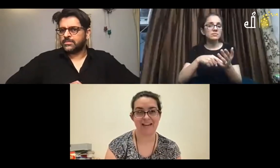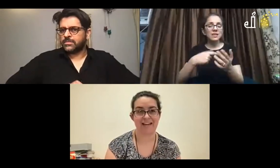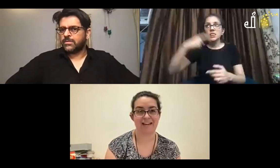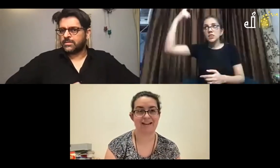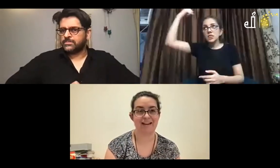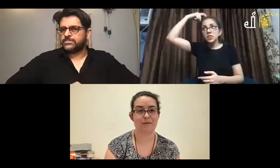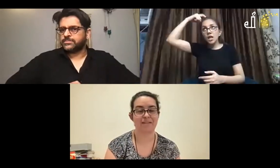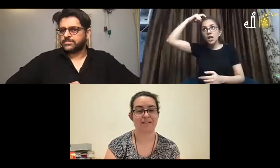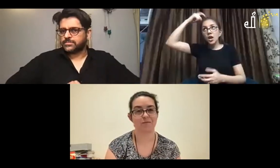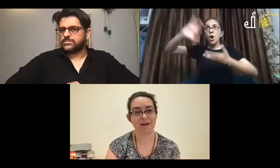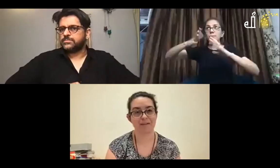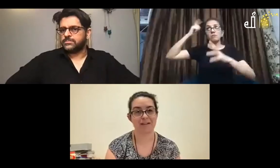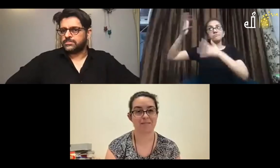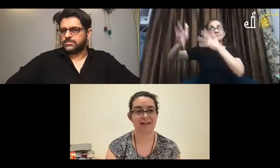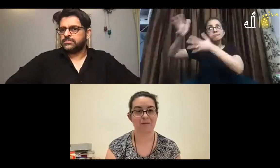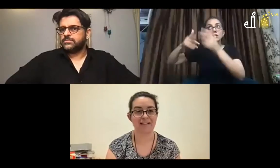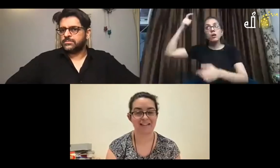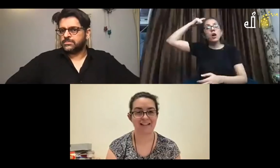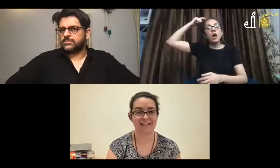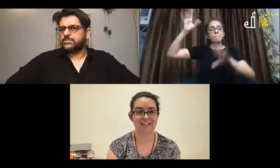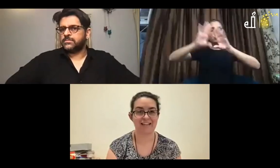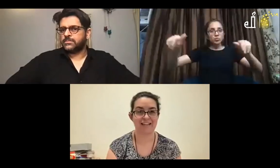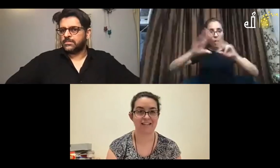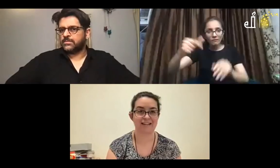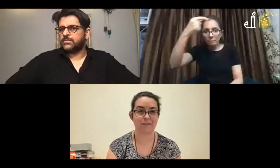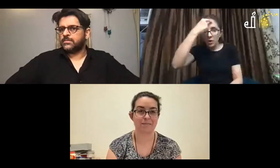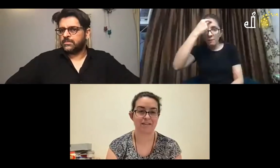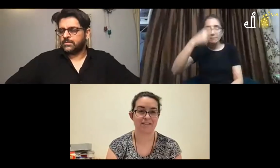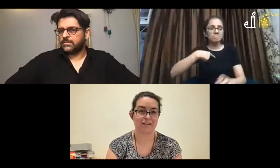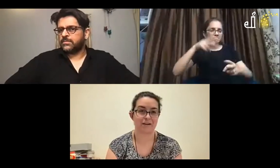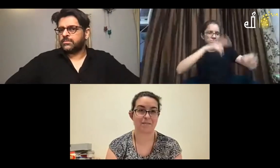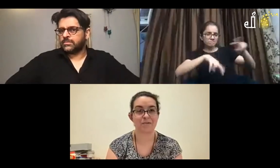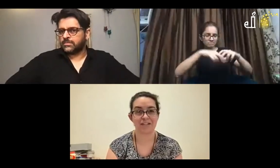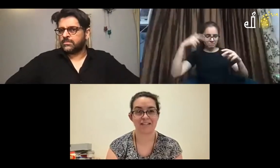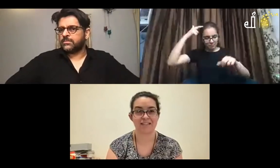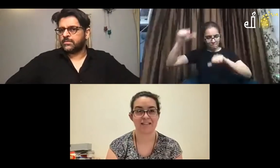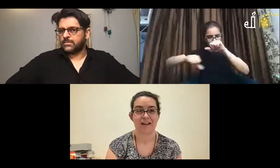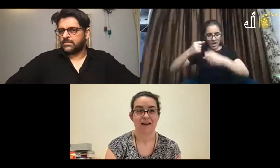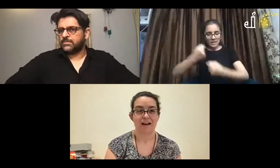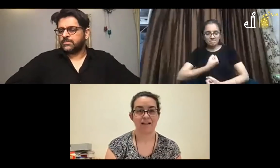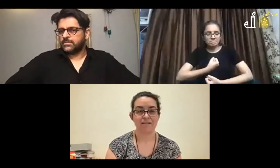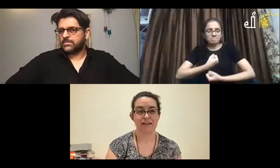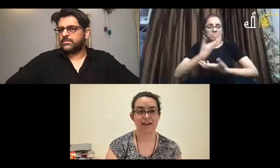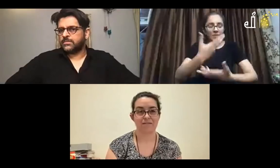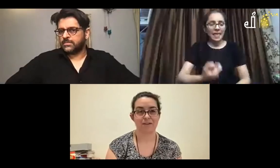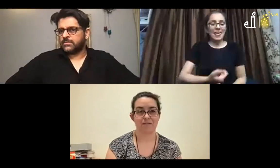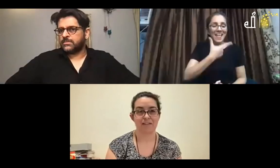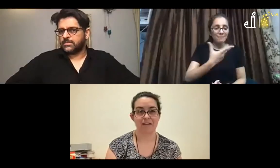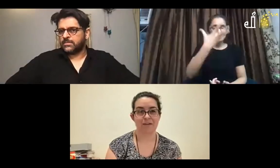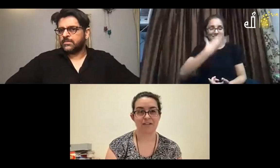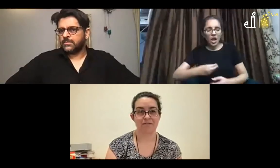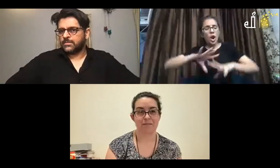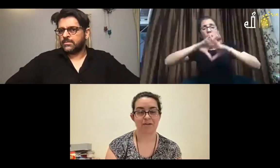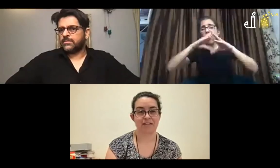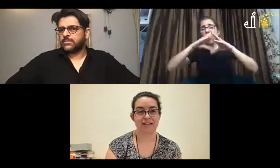think and how we solve problems, how we analyze things, how we process our emotions. All of that involves